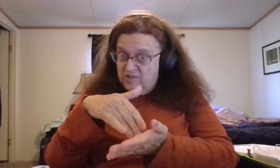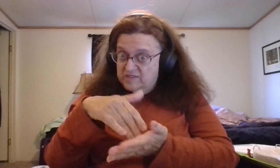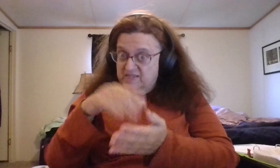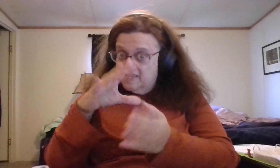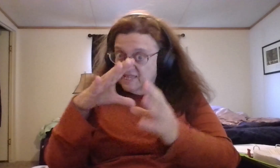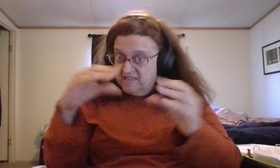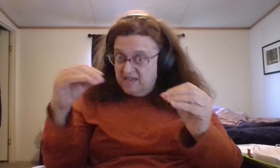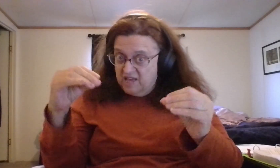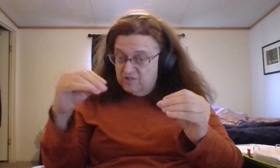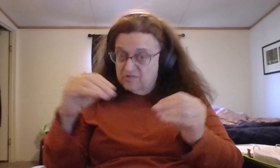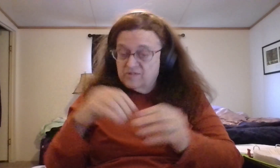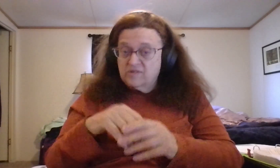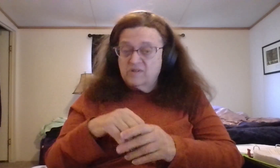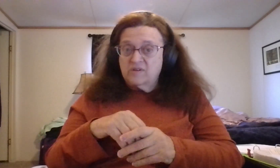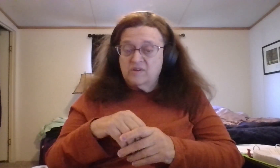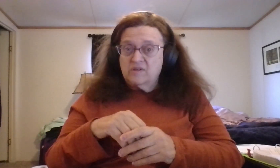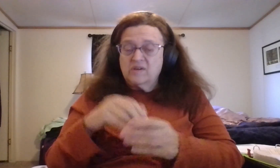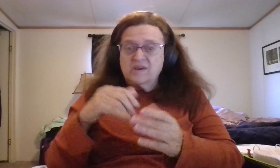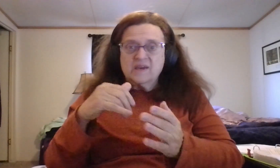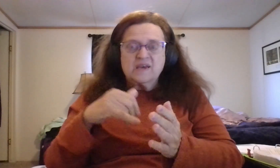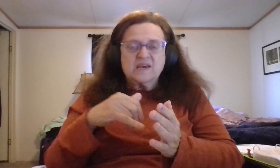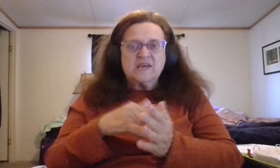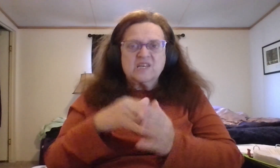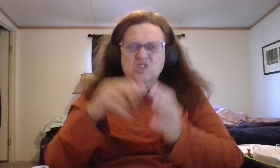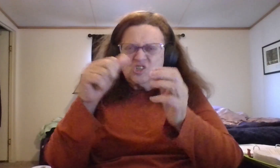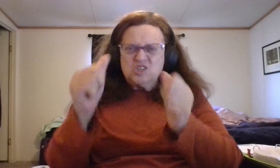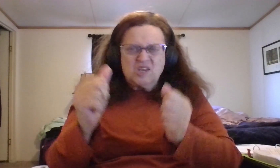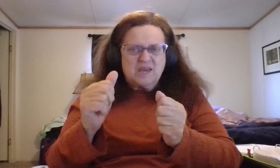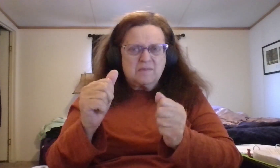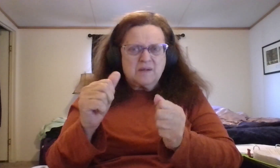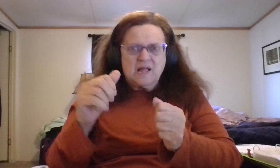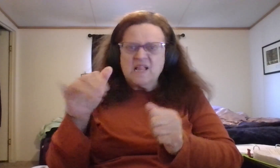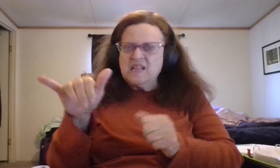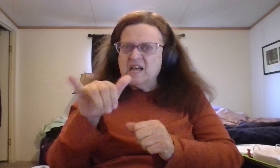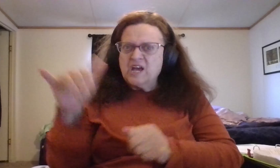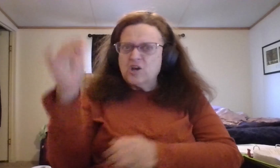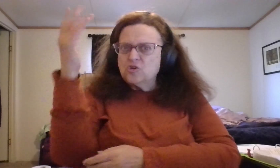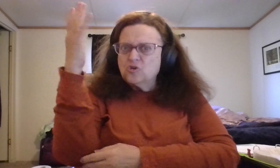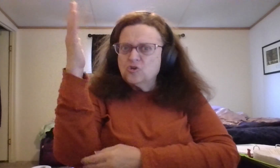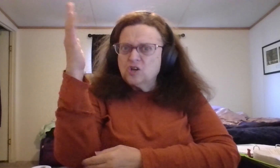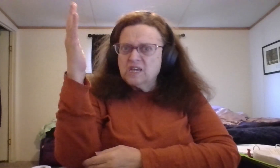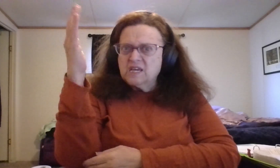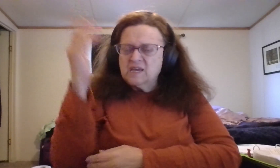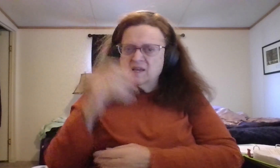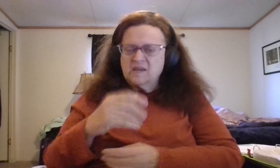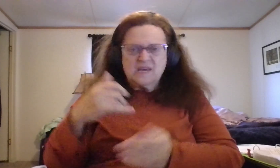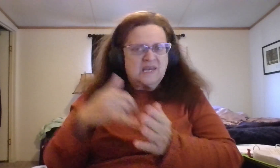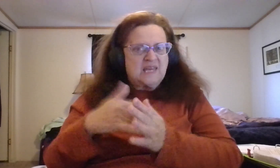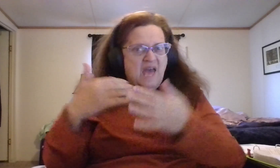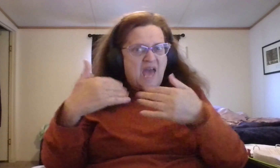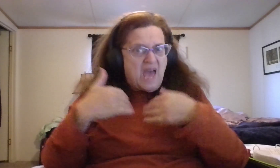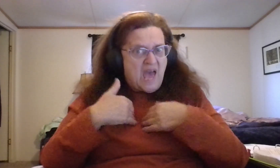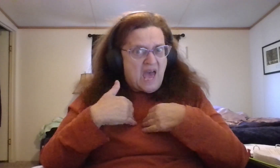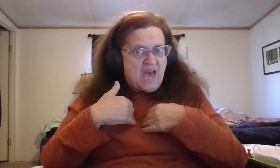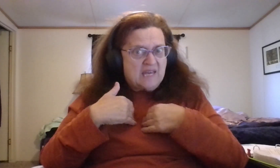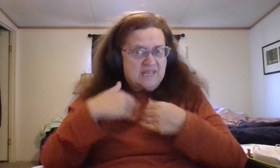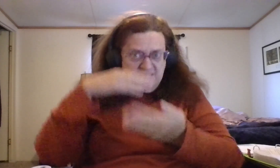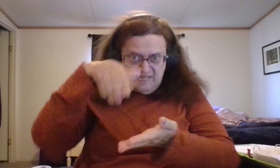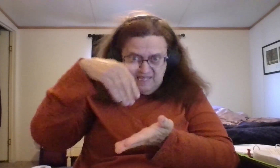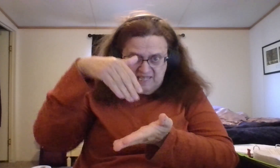$3,287,000. Its shape was like a tree. It had a center column with